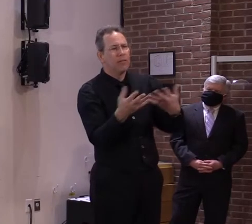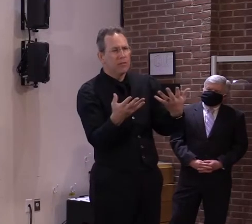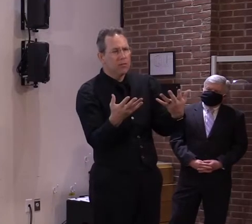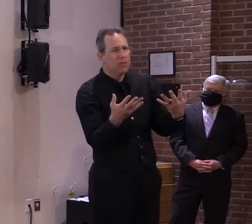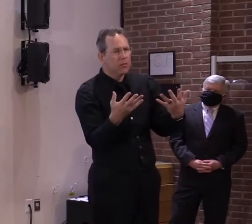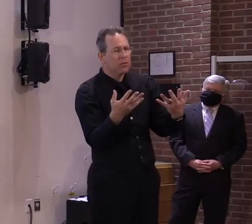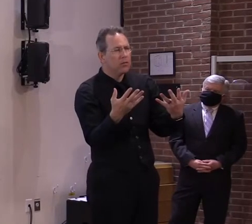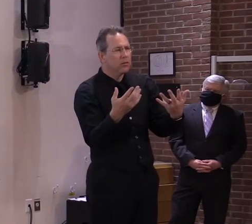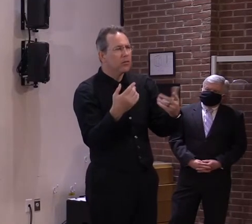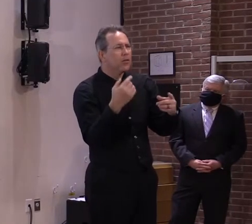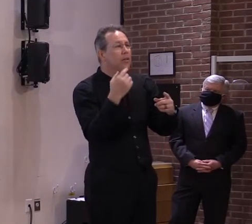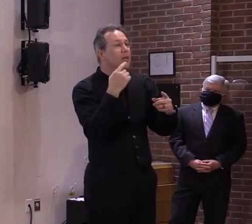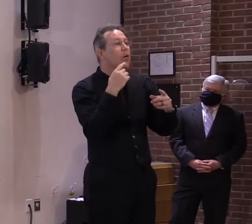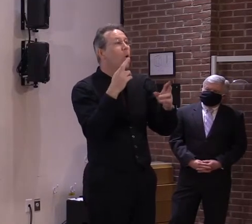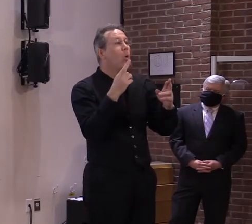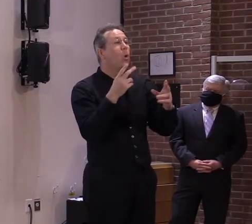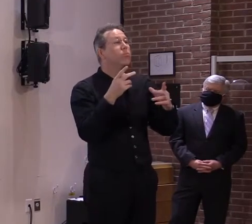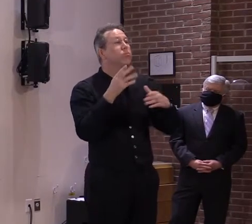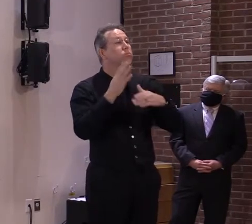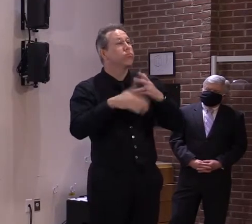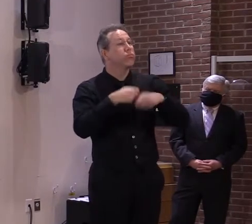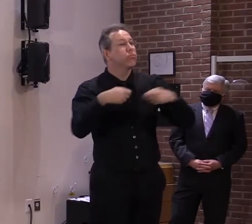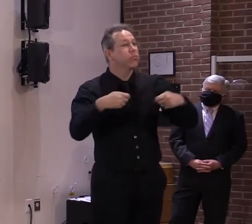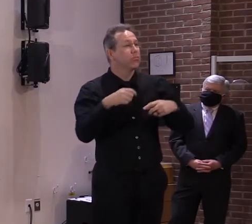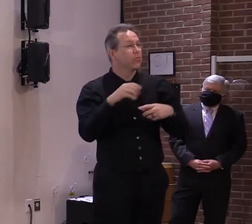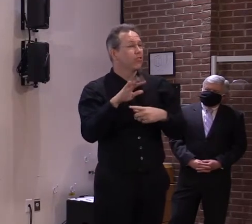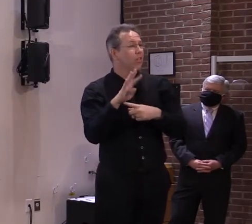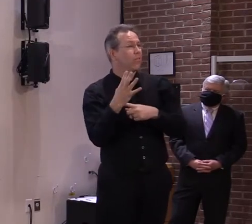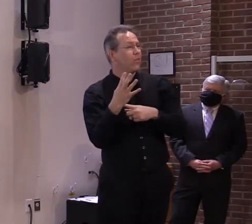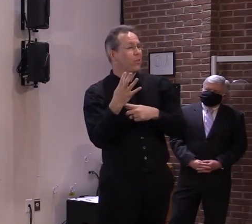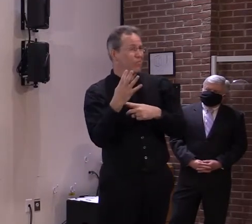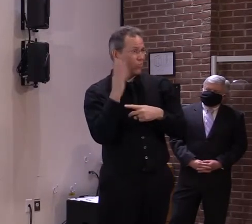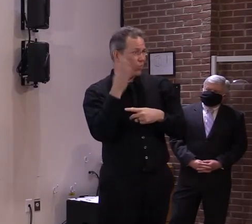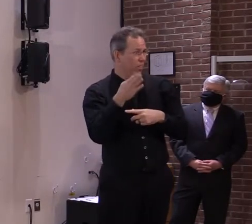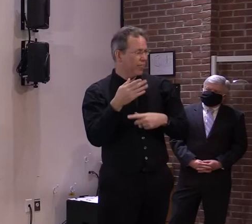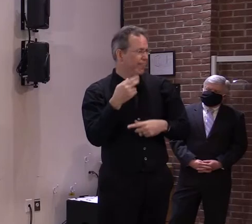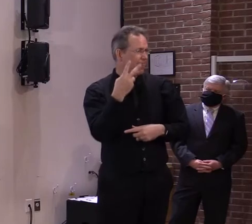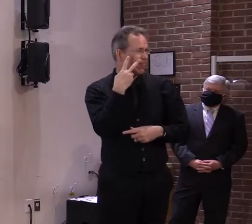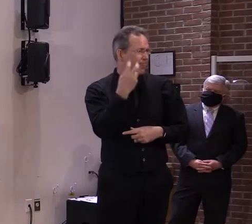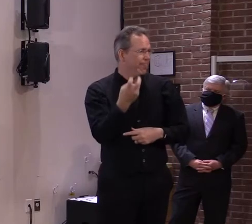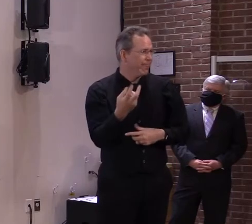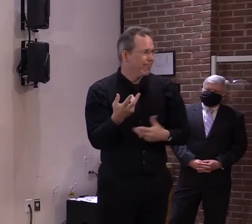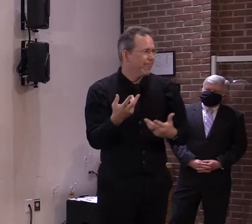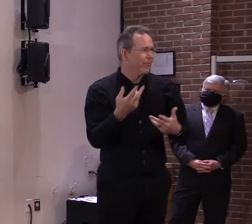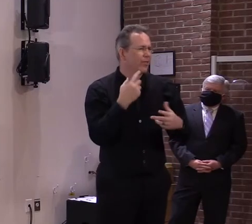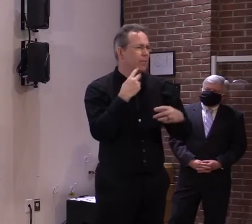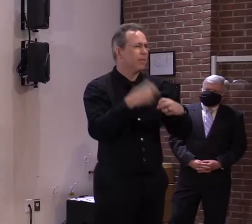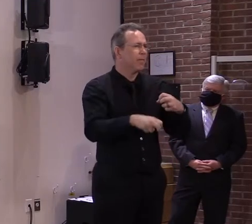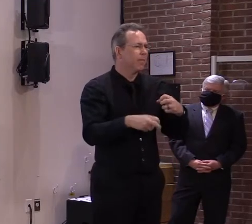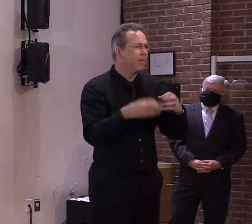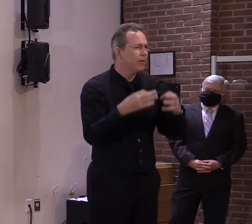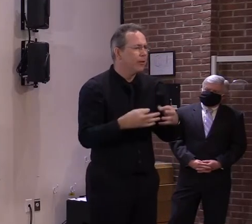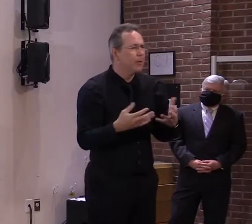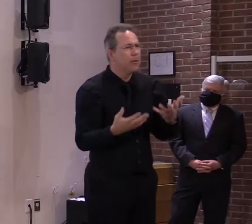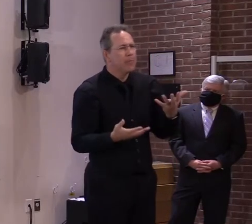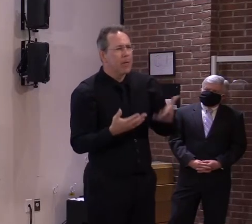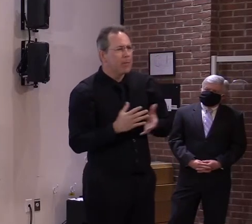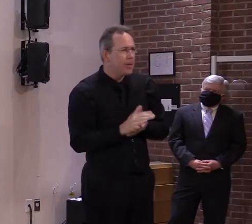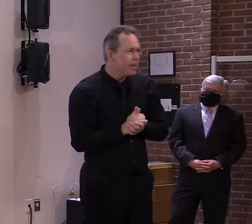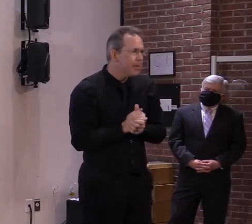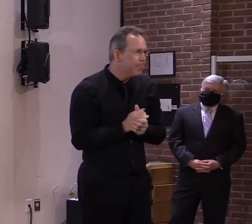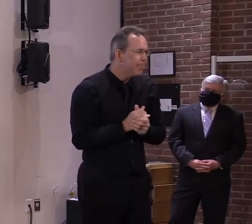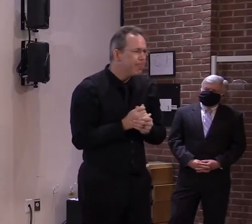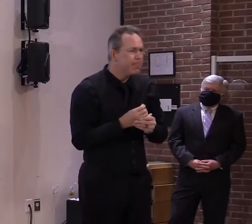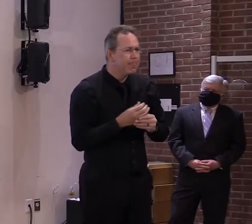and not reactivate it. But we just don't know at this point. We may need some legislation, to keep some of the